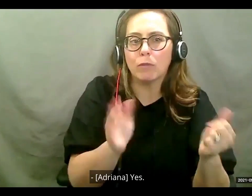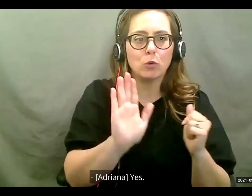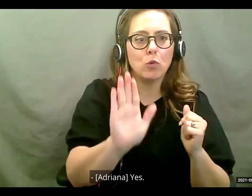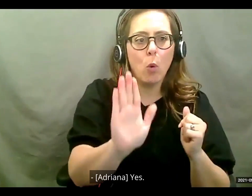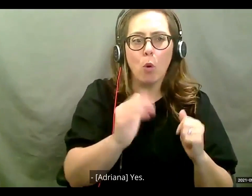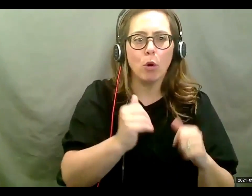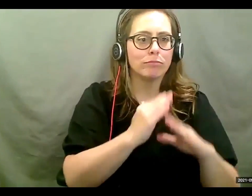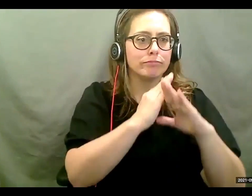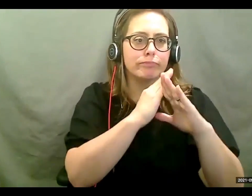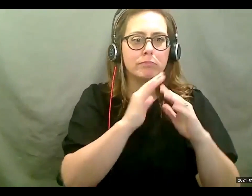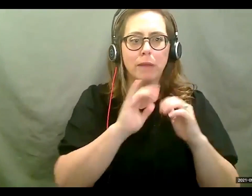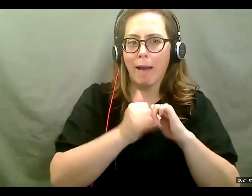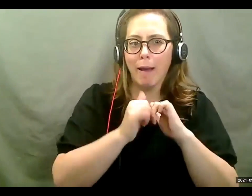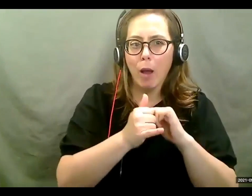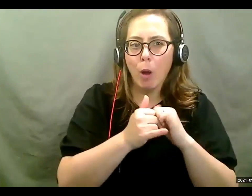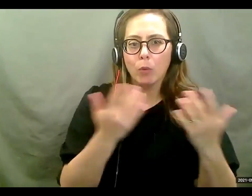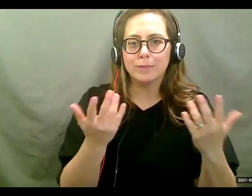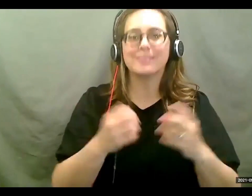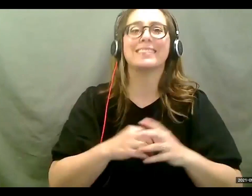Yes,